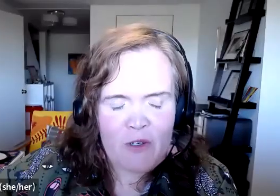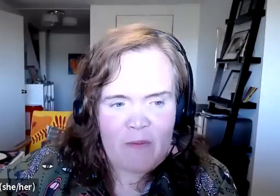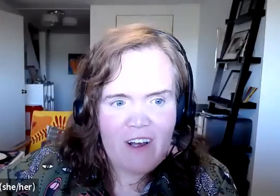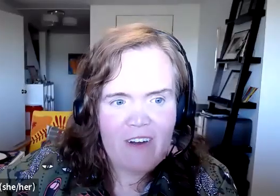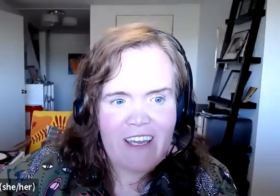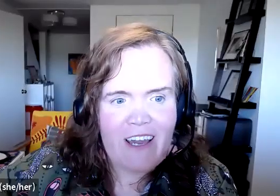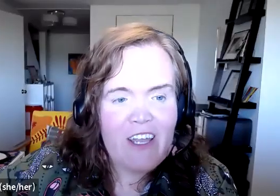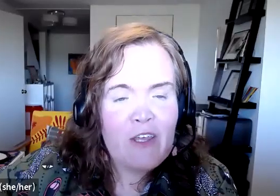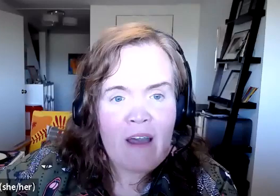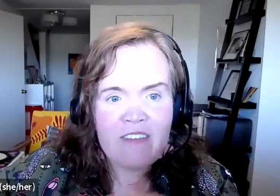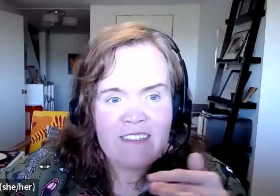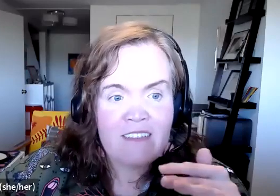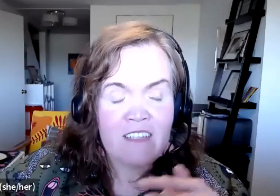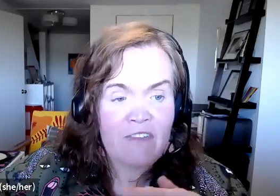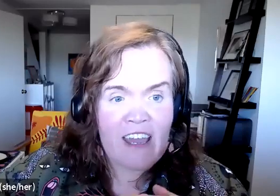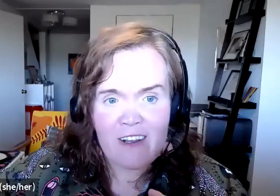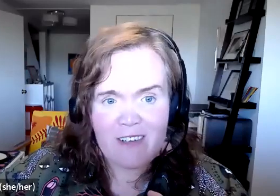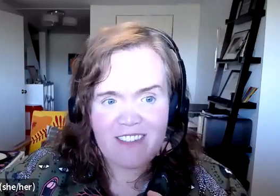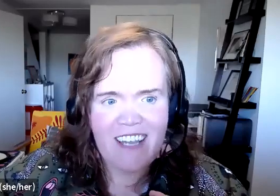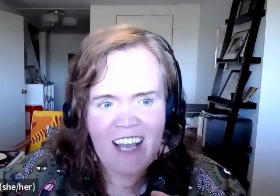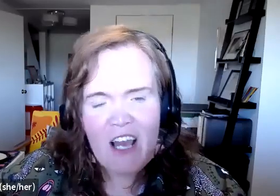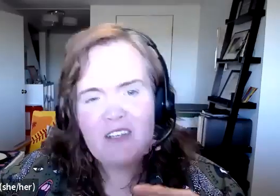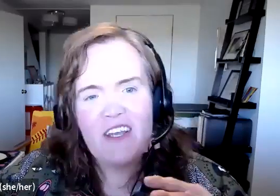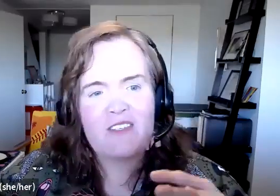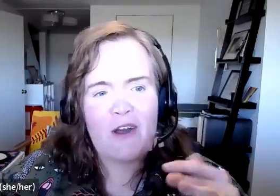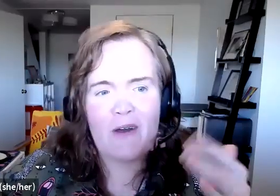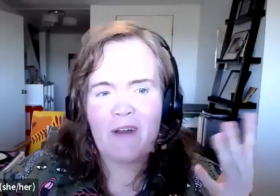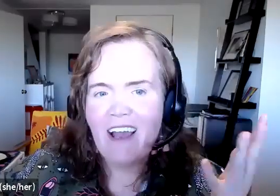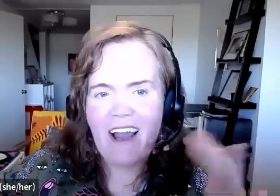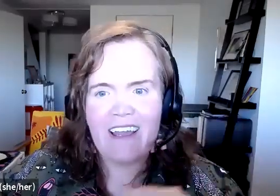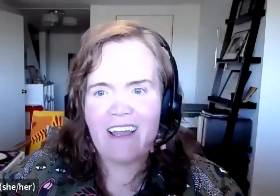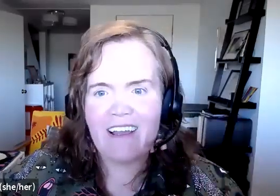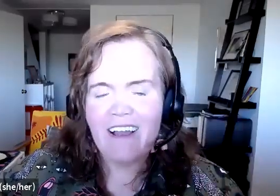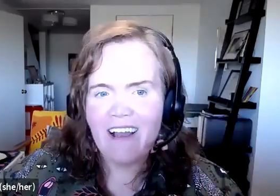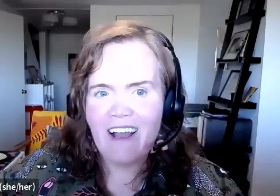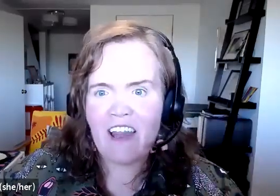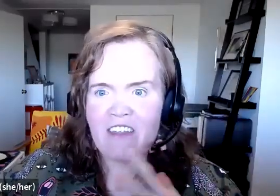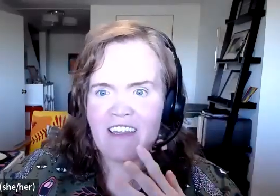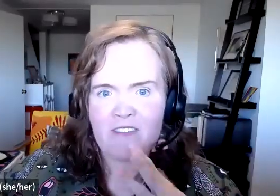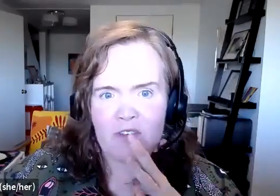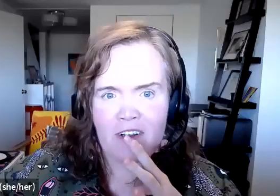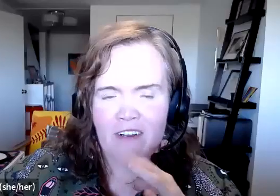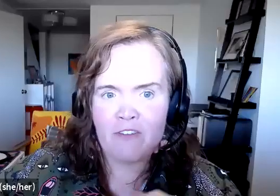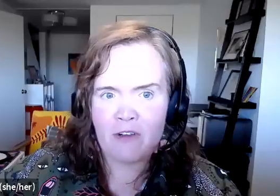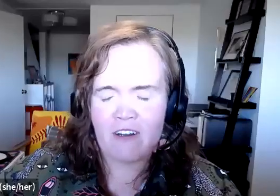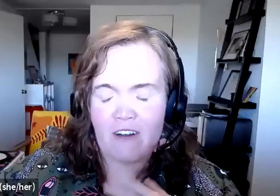love Zoom. Okay, you have these cliffhangers, so I think